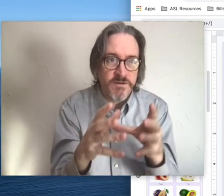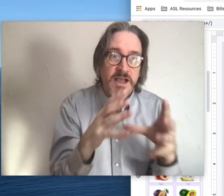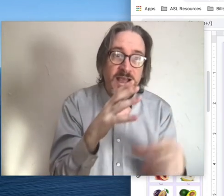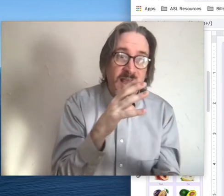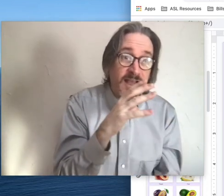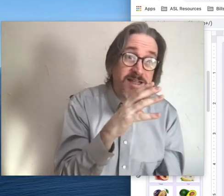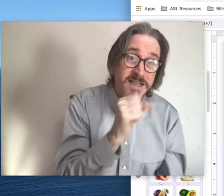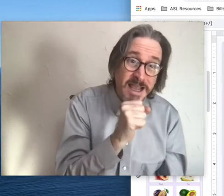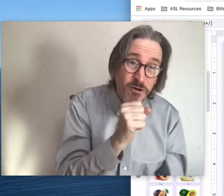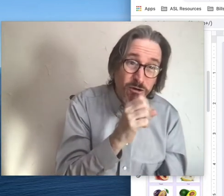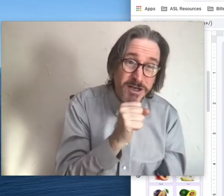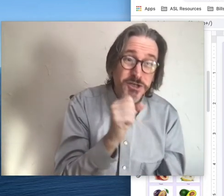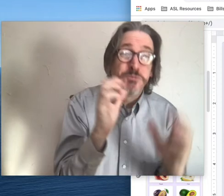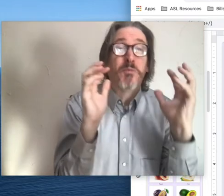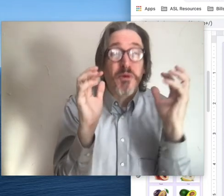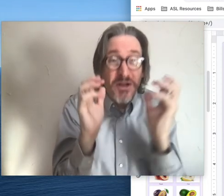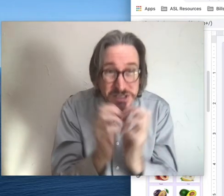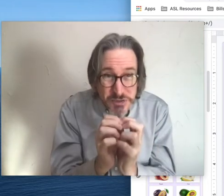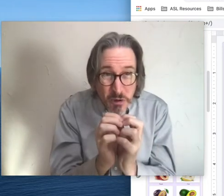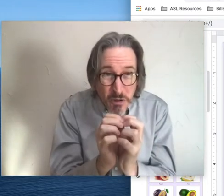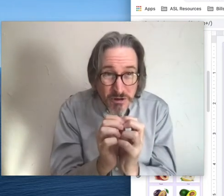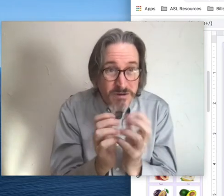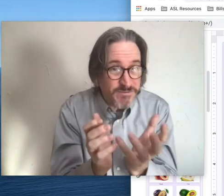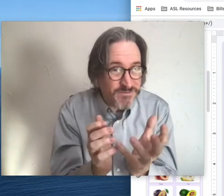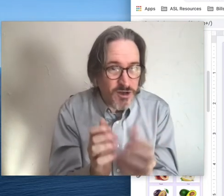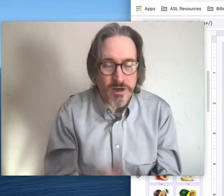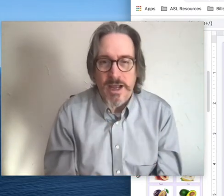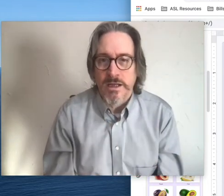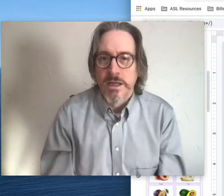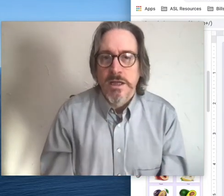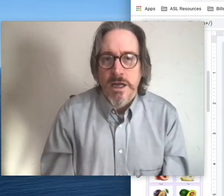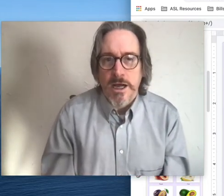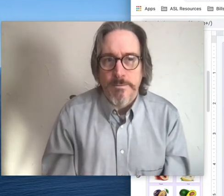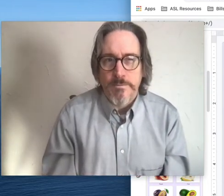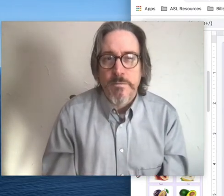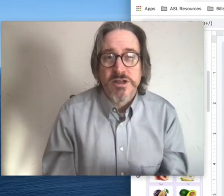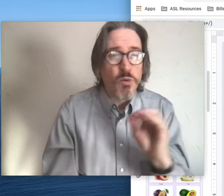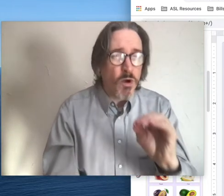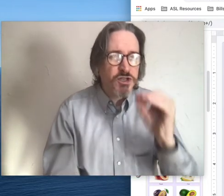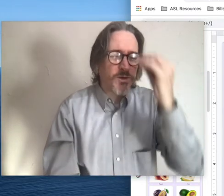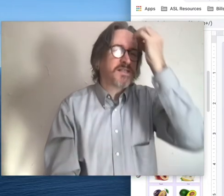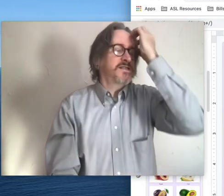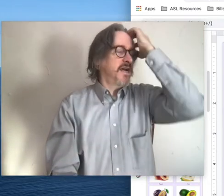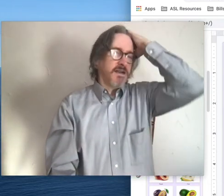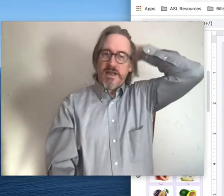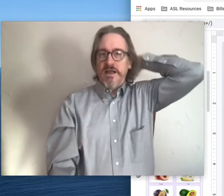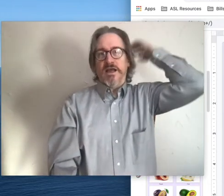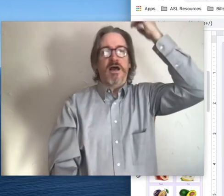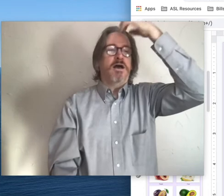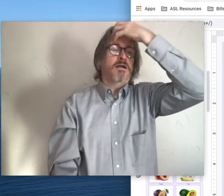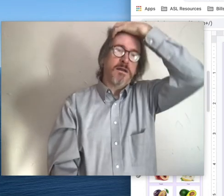of, it's like an orange, but it's smaller, okay? So watch the what's the